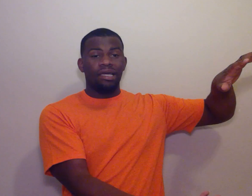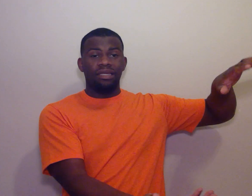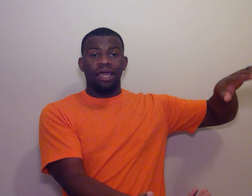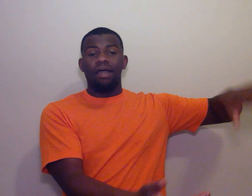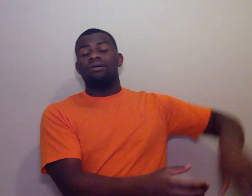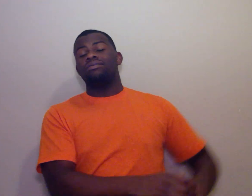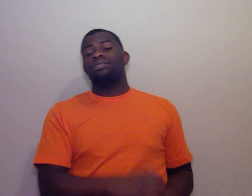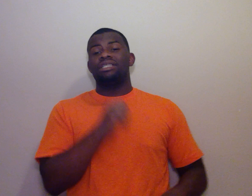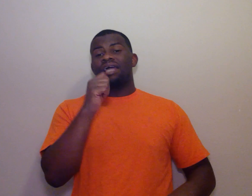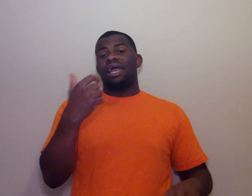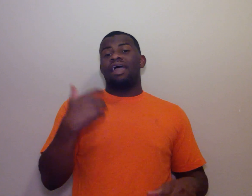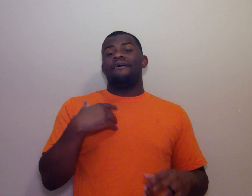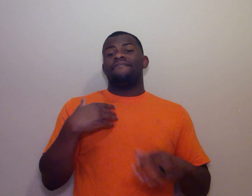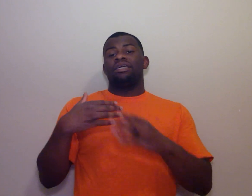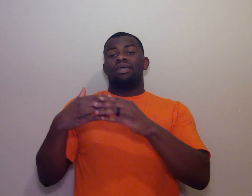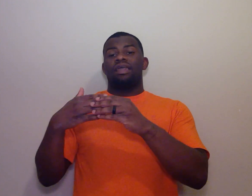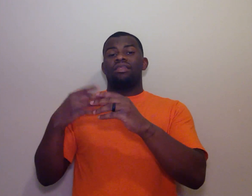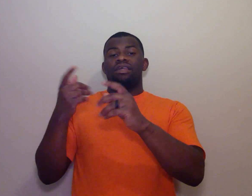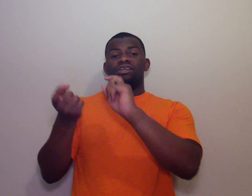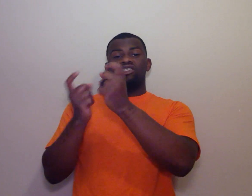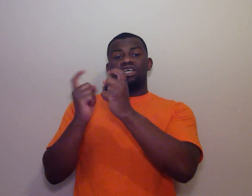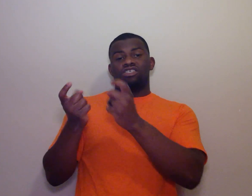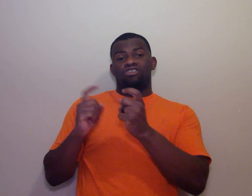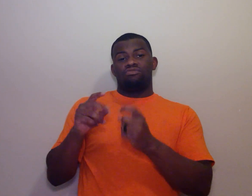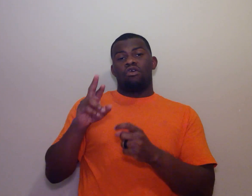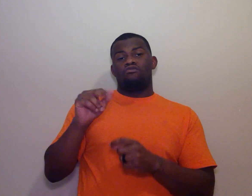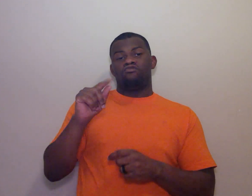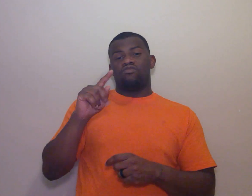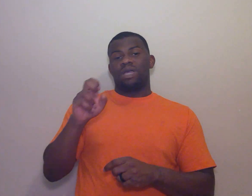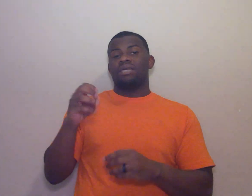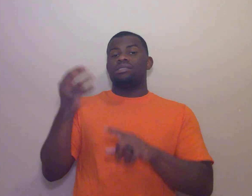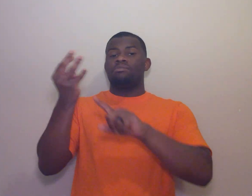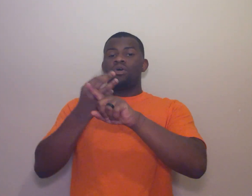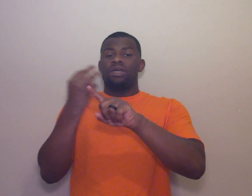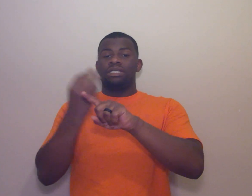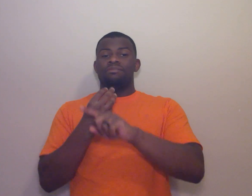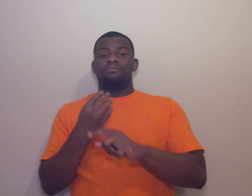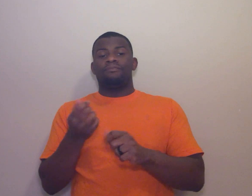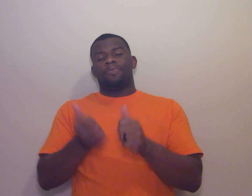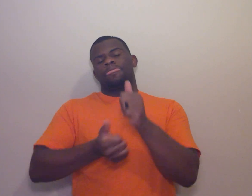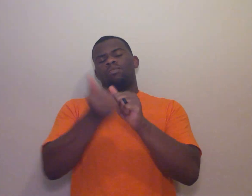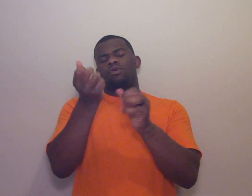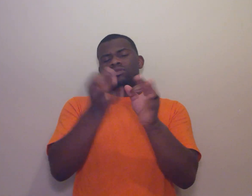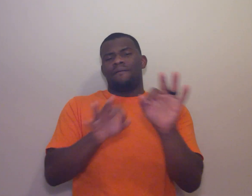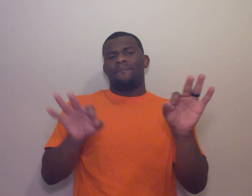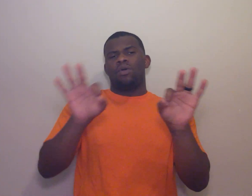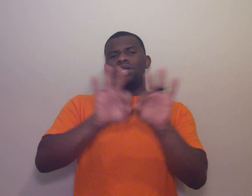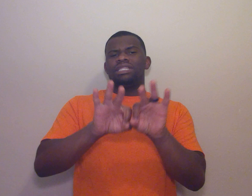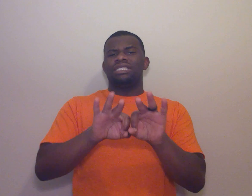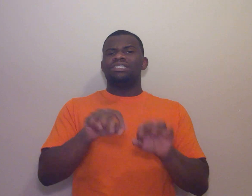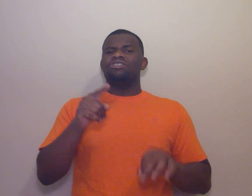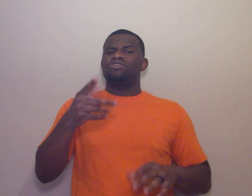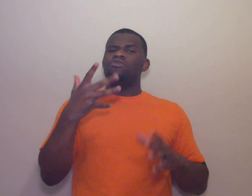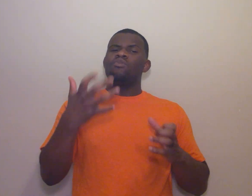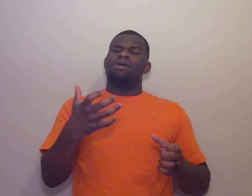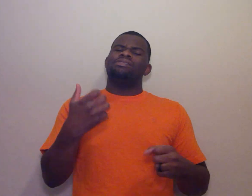rate mortgage. And the most important thing, you want to make sure the PITI, or